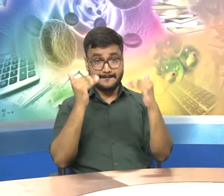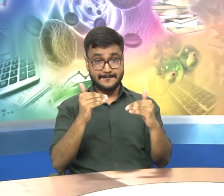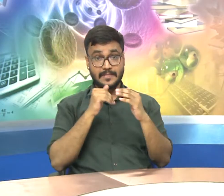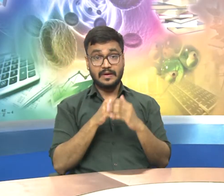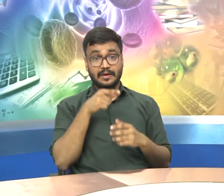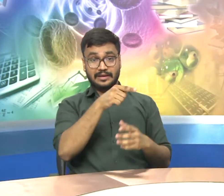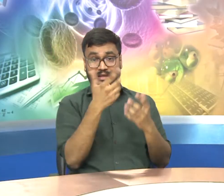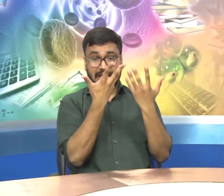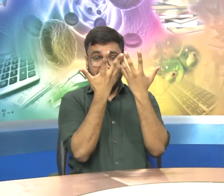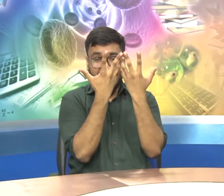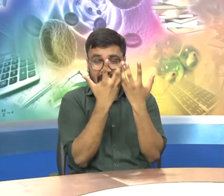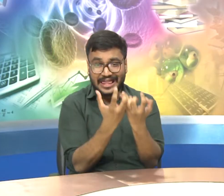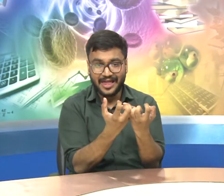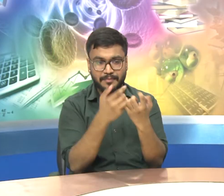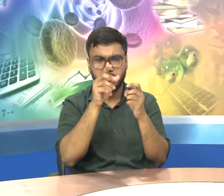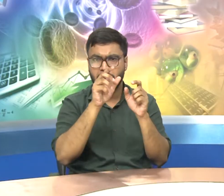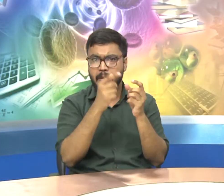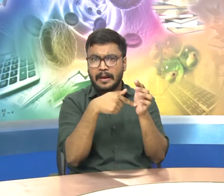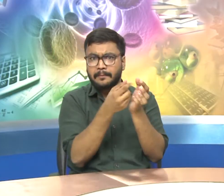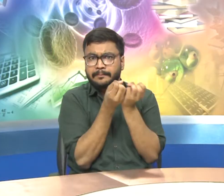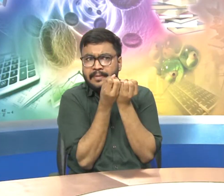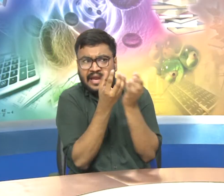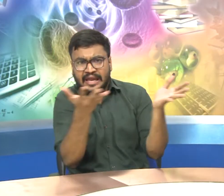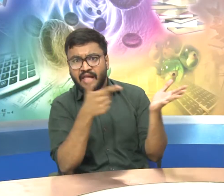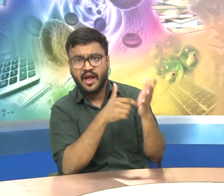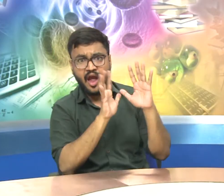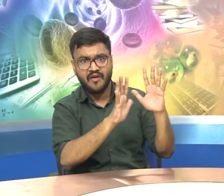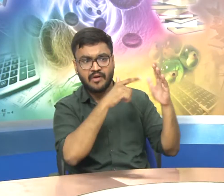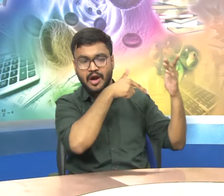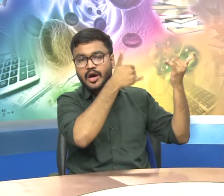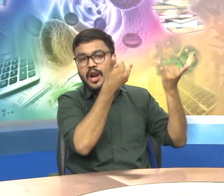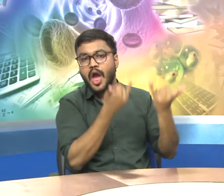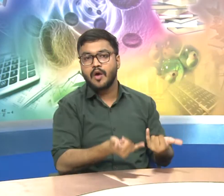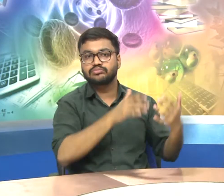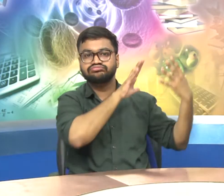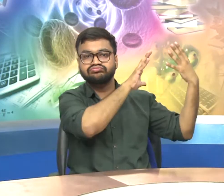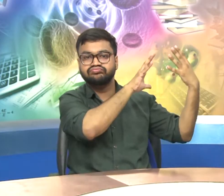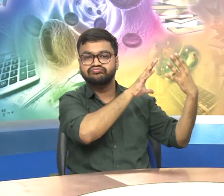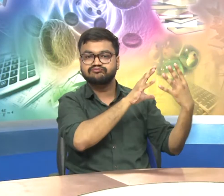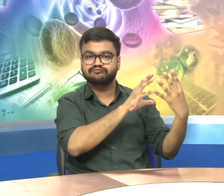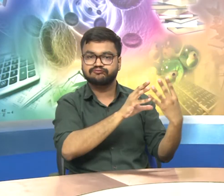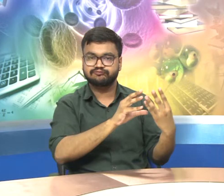So, dark moths remained very few in numbers.